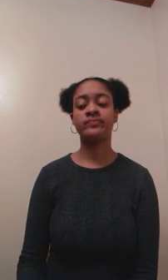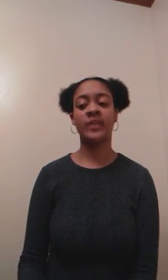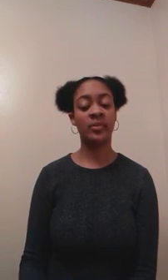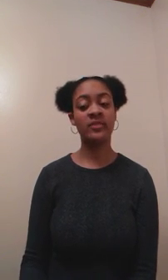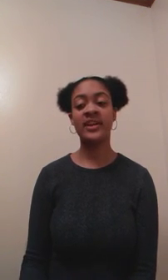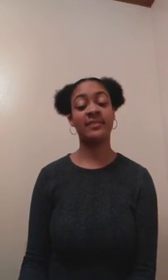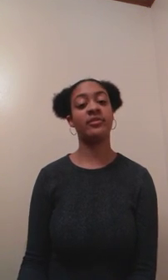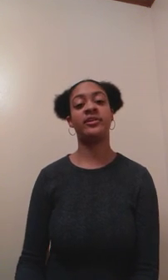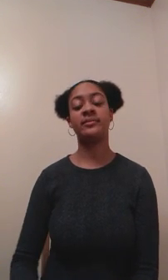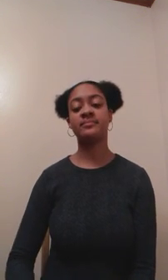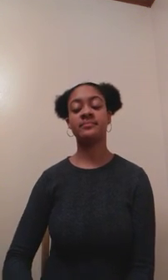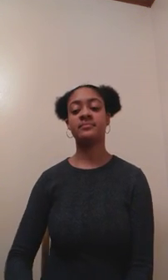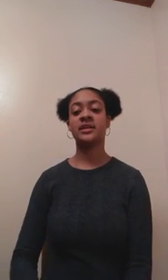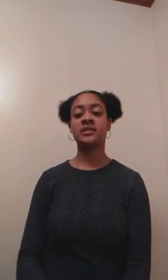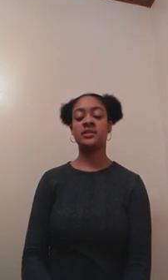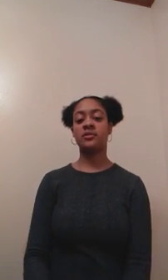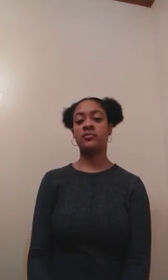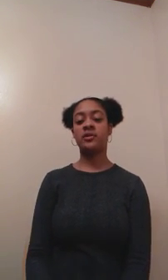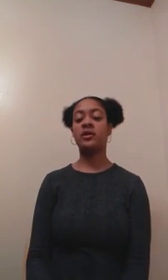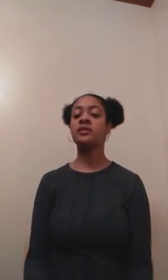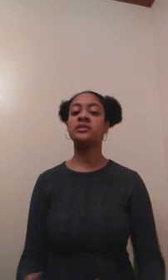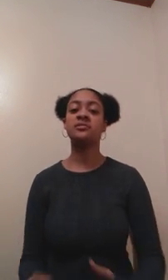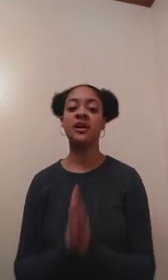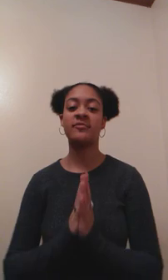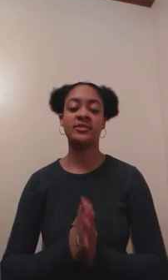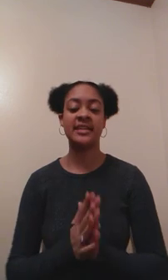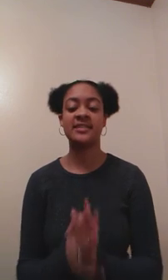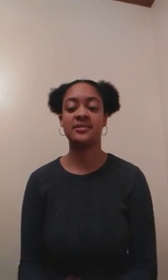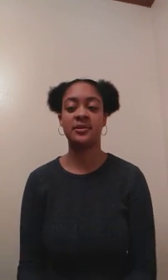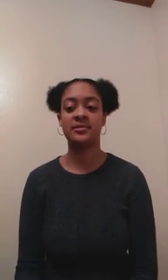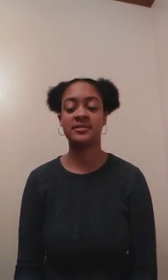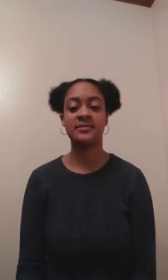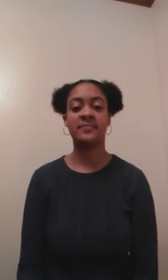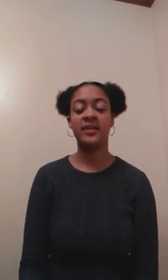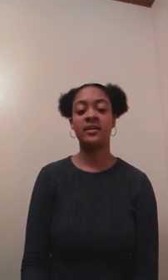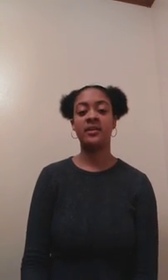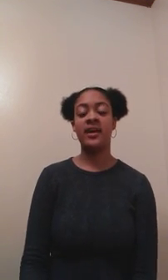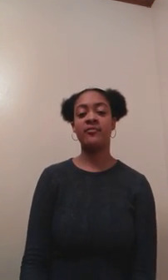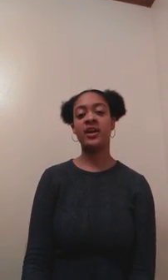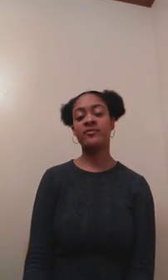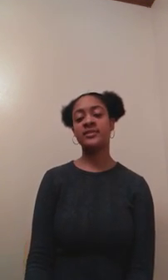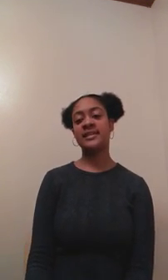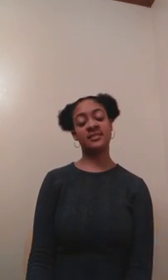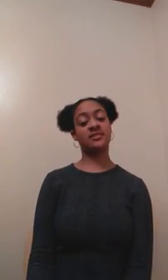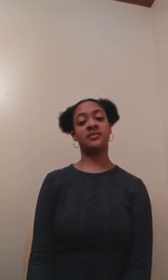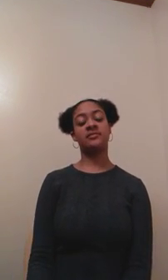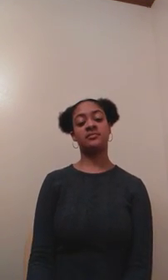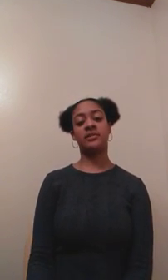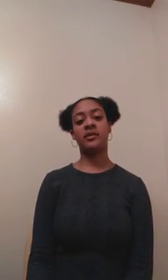I believe that's everything. So, on to conversation starters. Every conversation starts